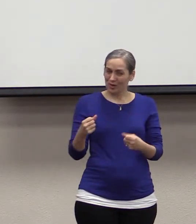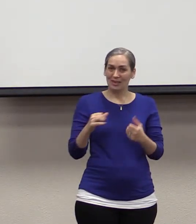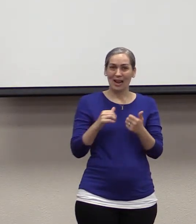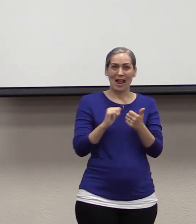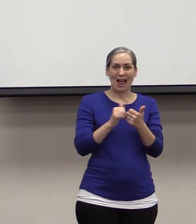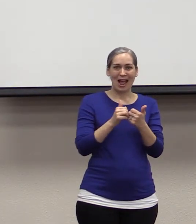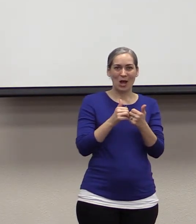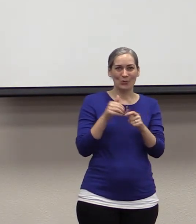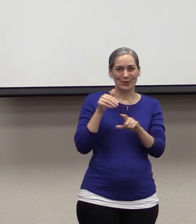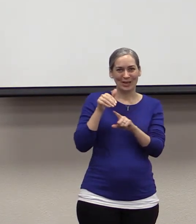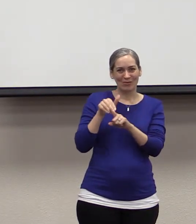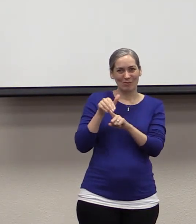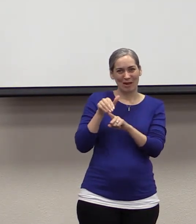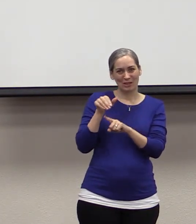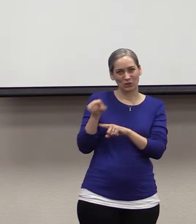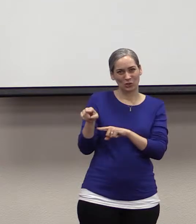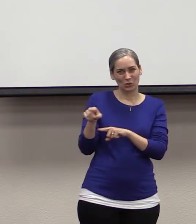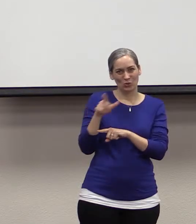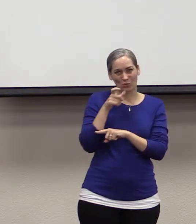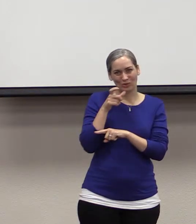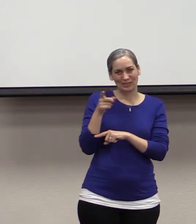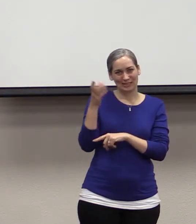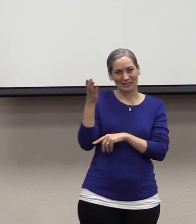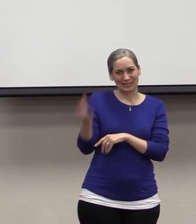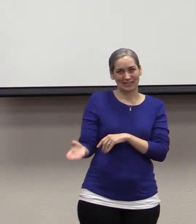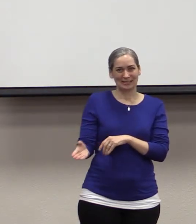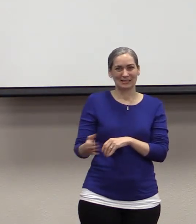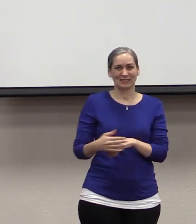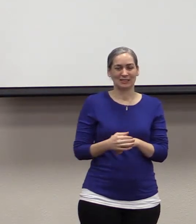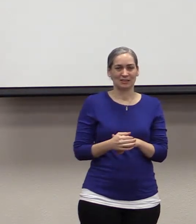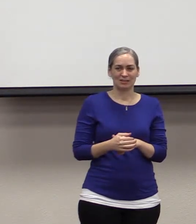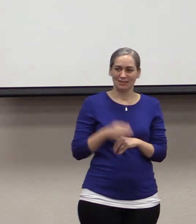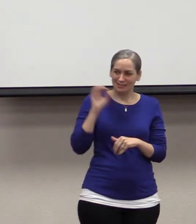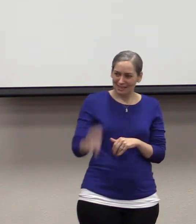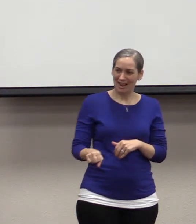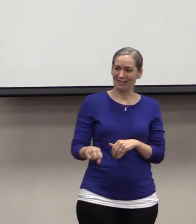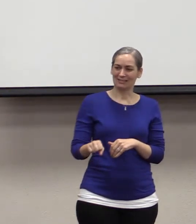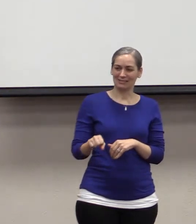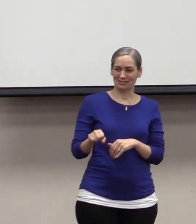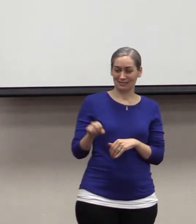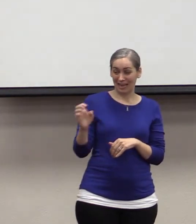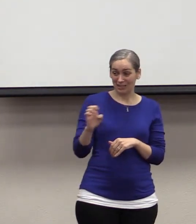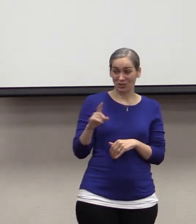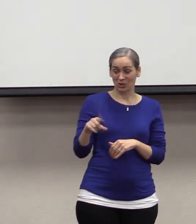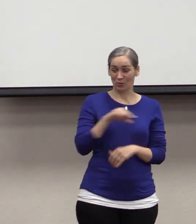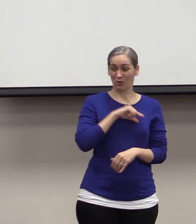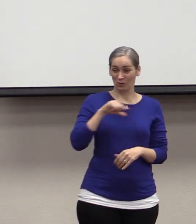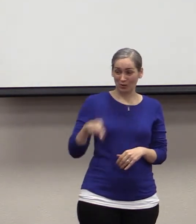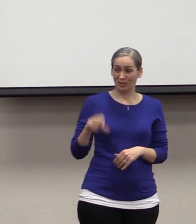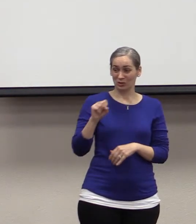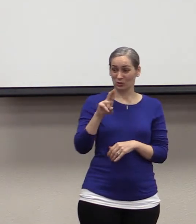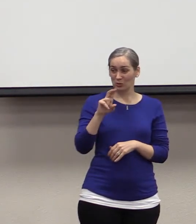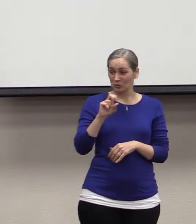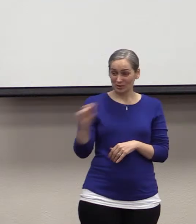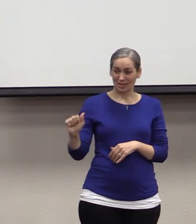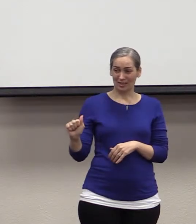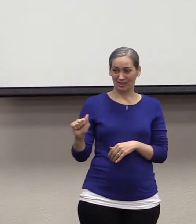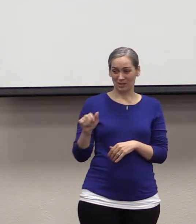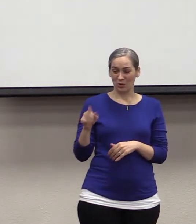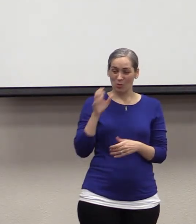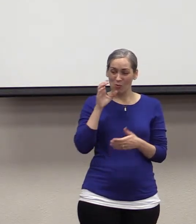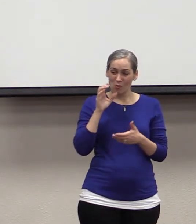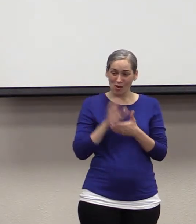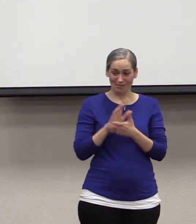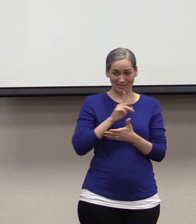By reminding her who she is. Yes, Esther, you are queen of Susa. You are wife